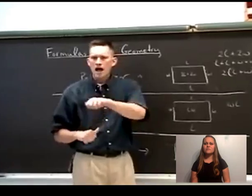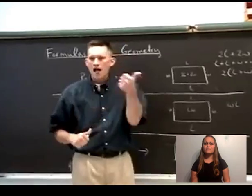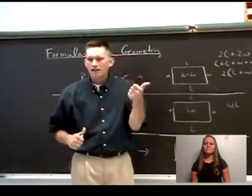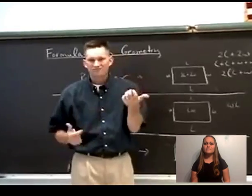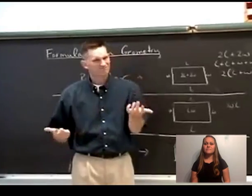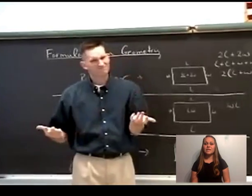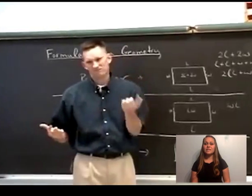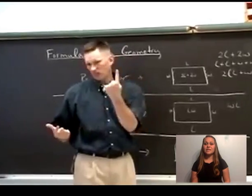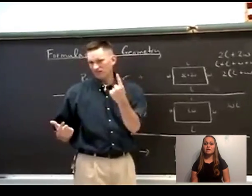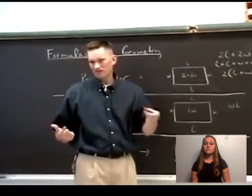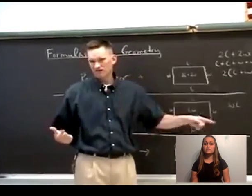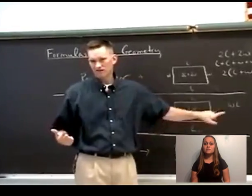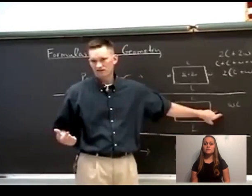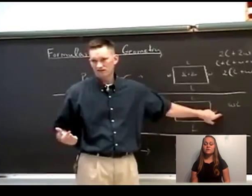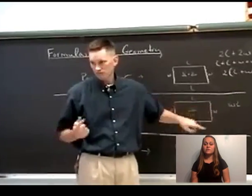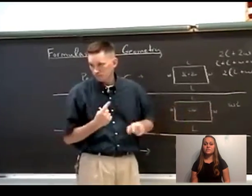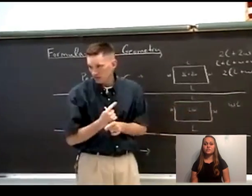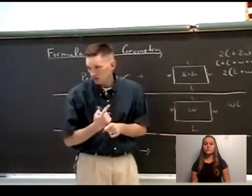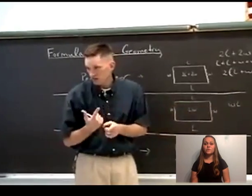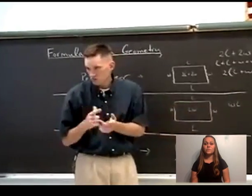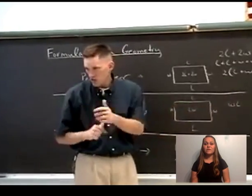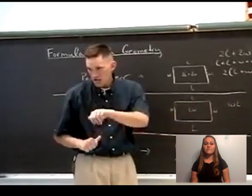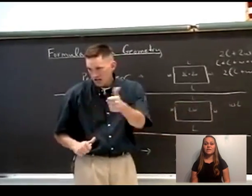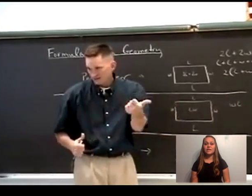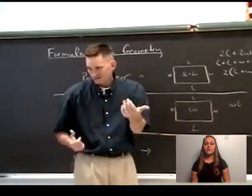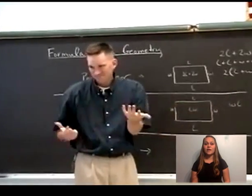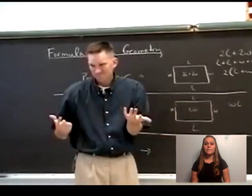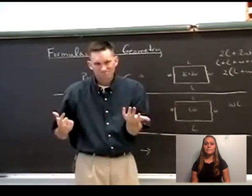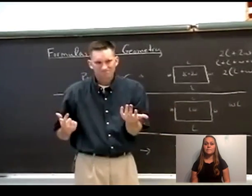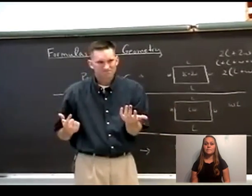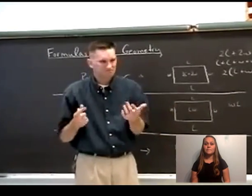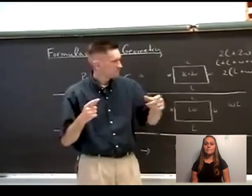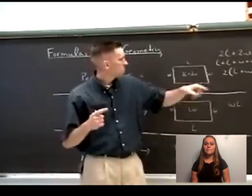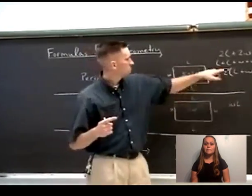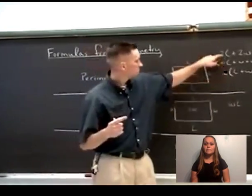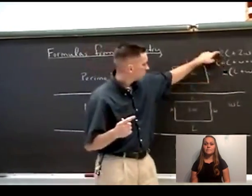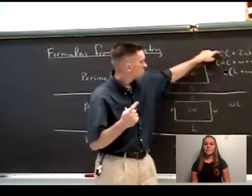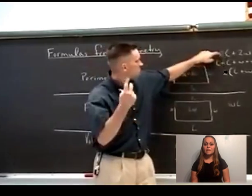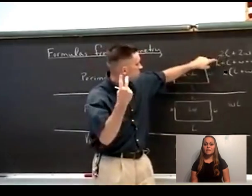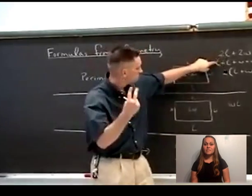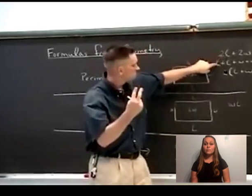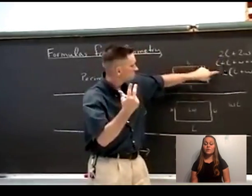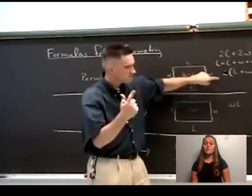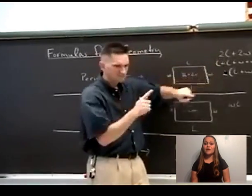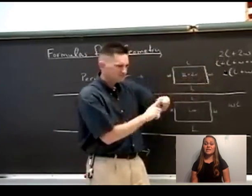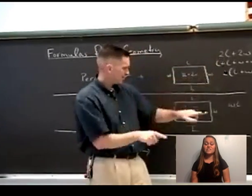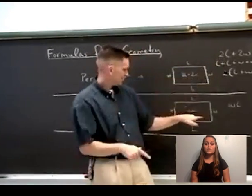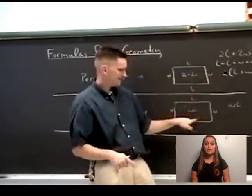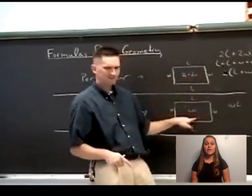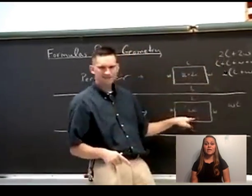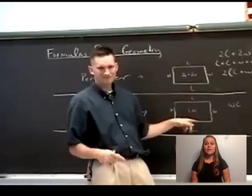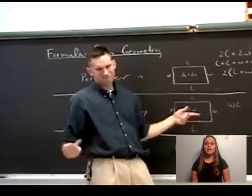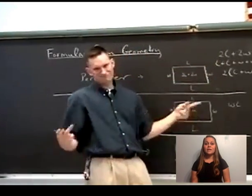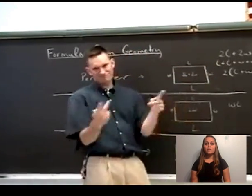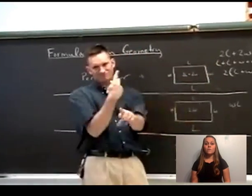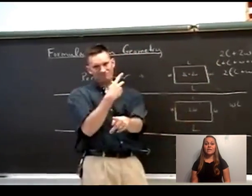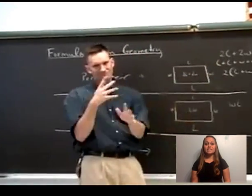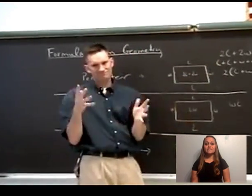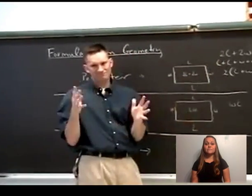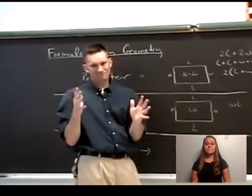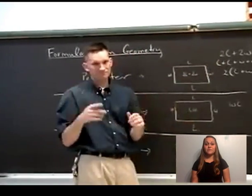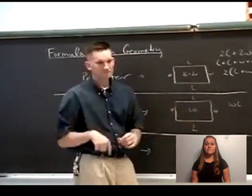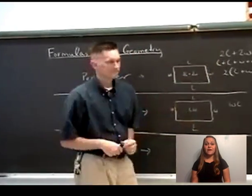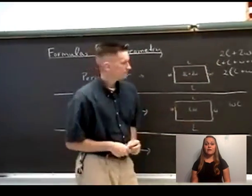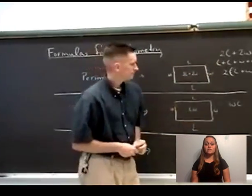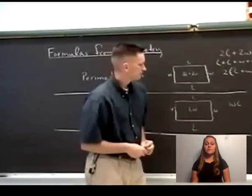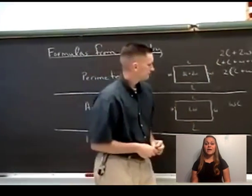What else? Anything else? Or is there just one way to find area? See, perimeter has 3 ways